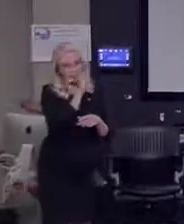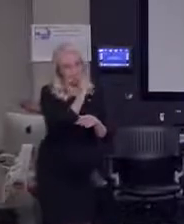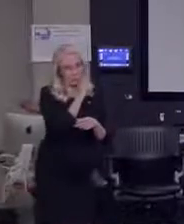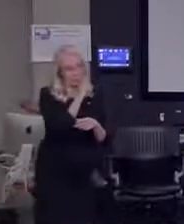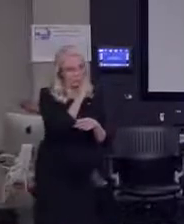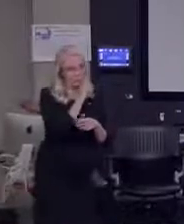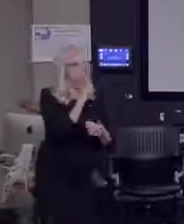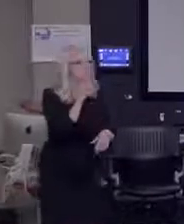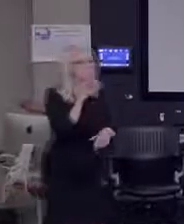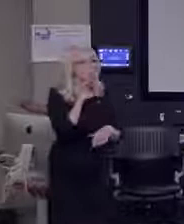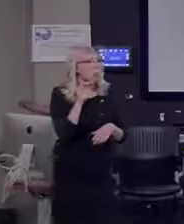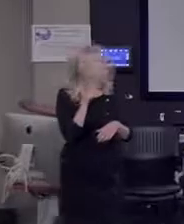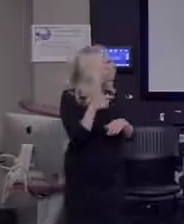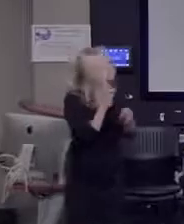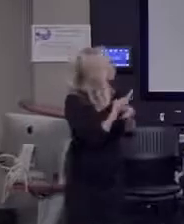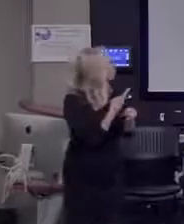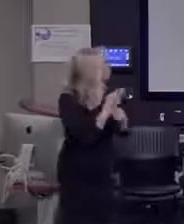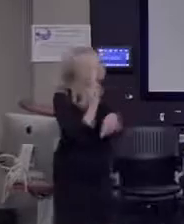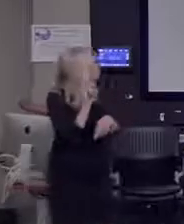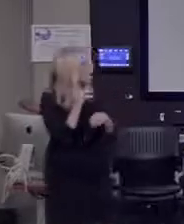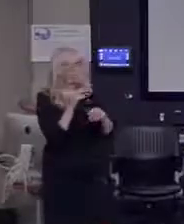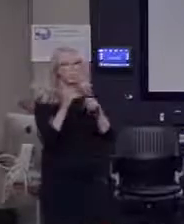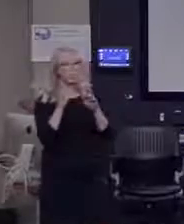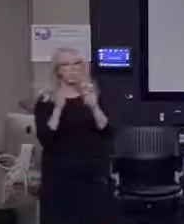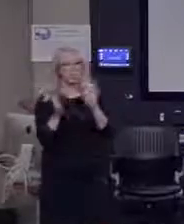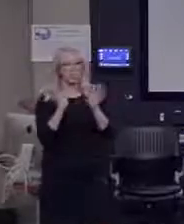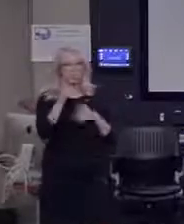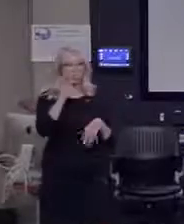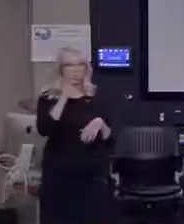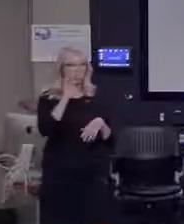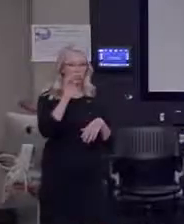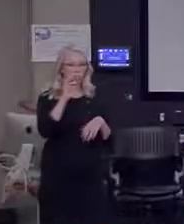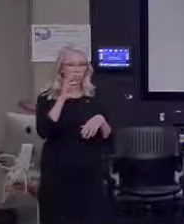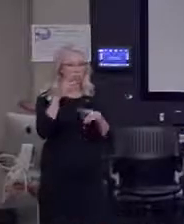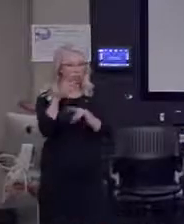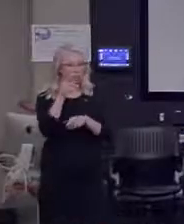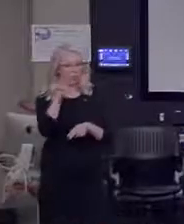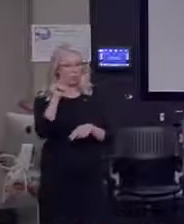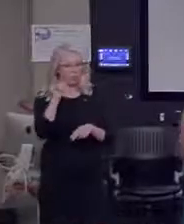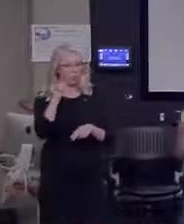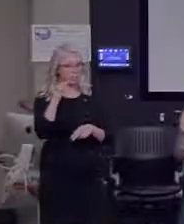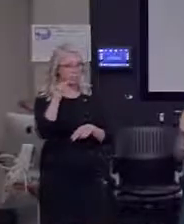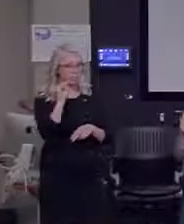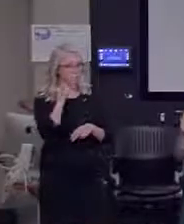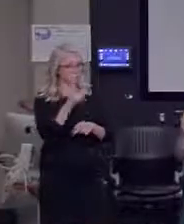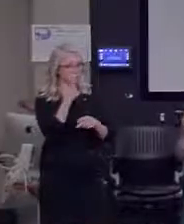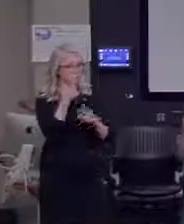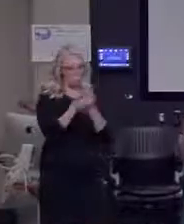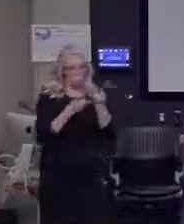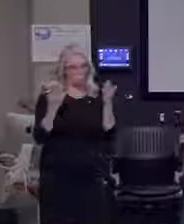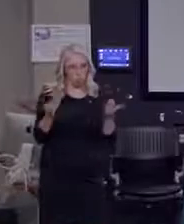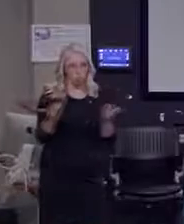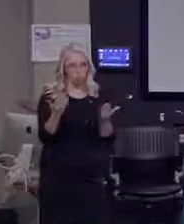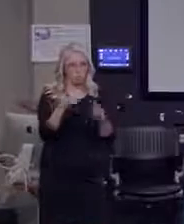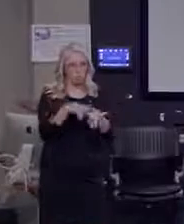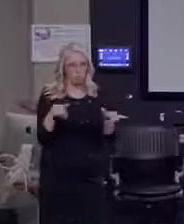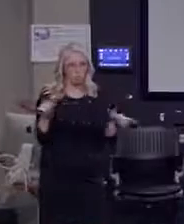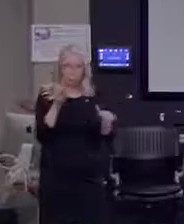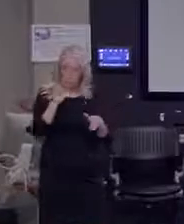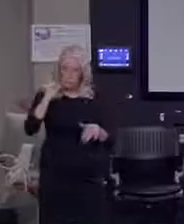looking paradigm where they saw 2 videos simultaneously. So video chats work.